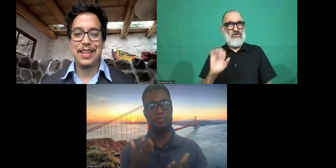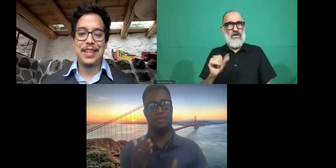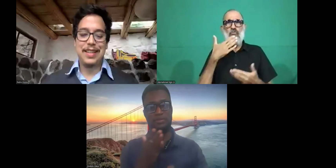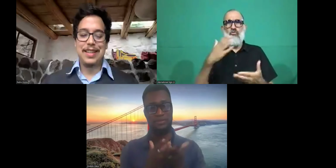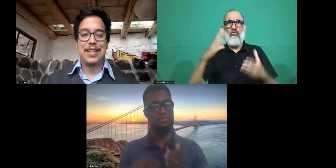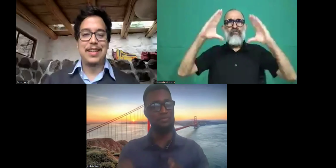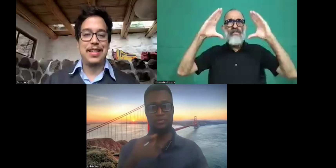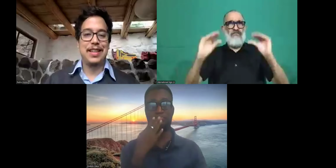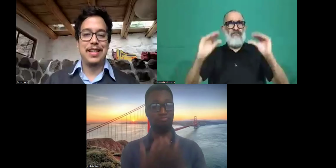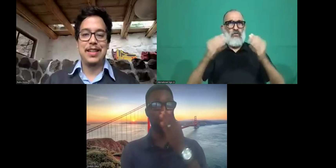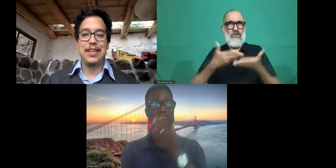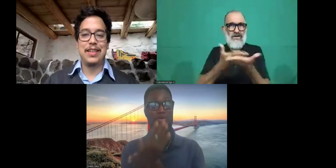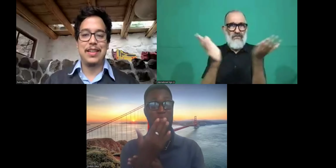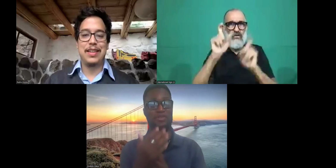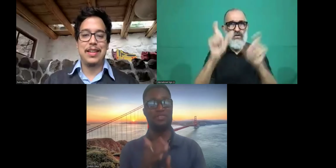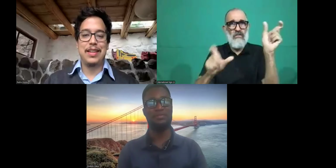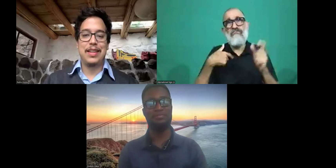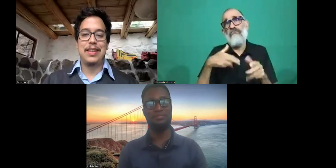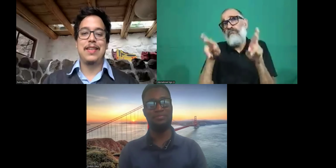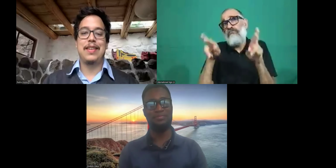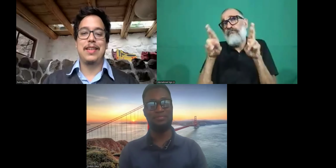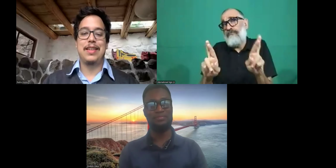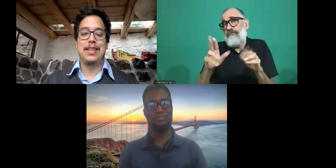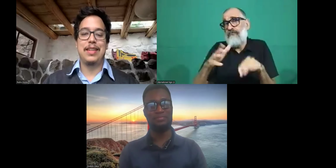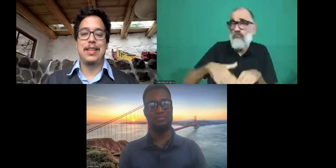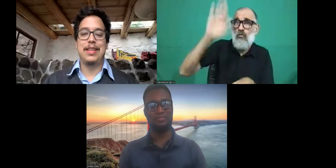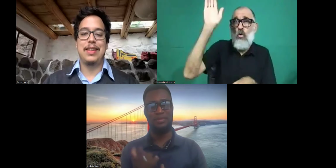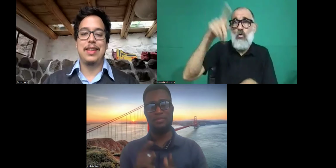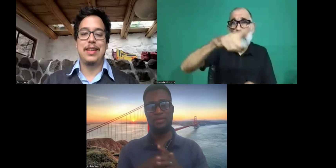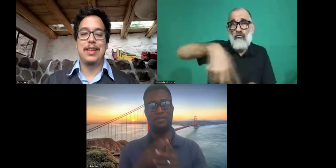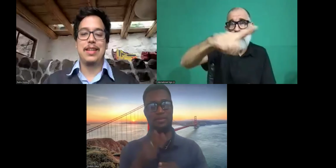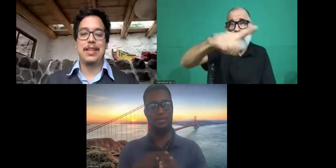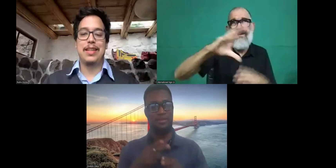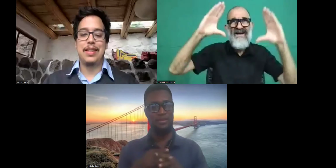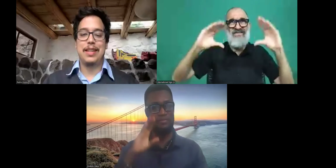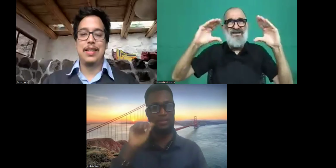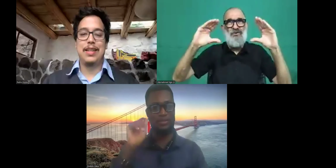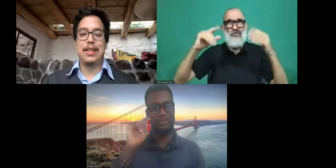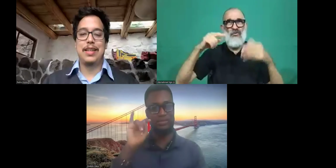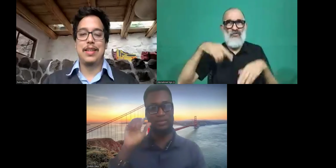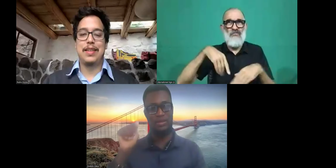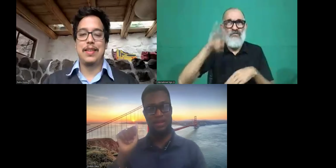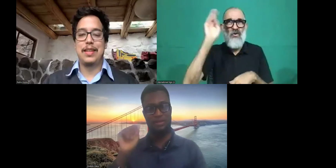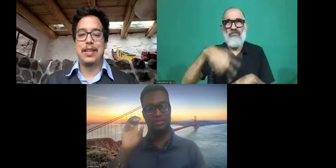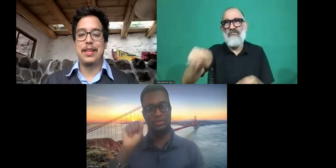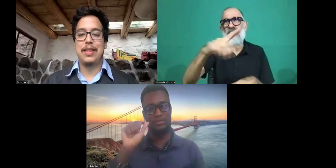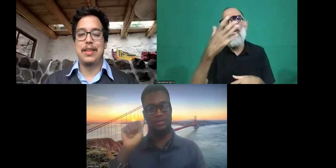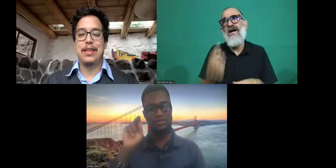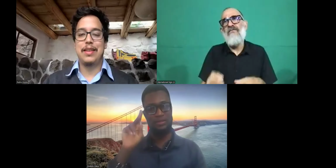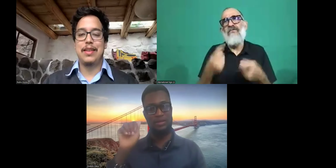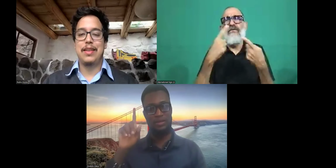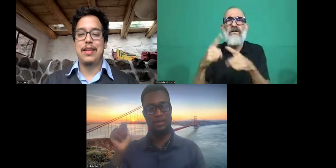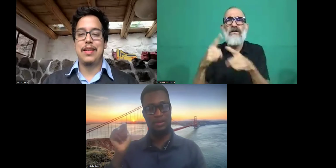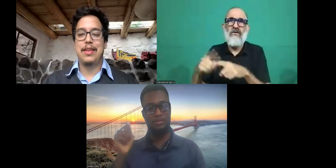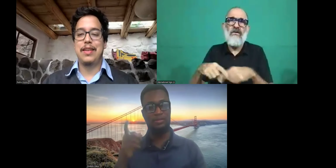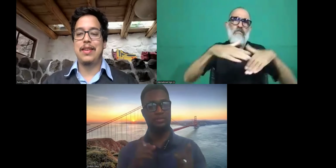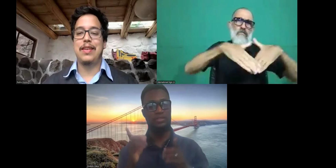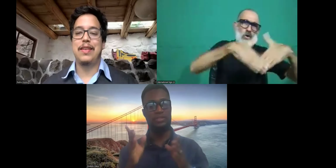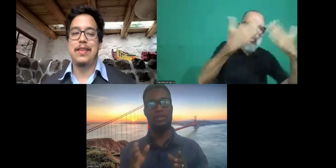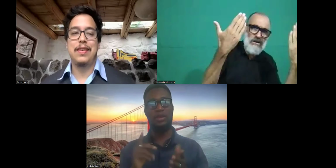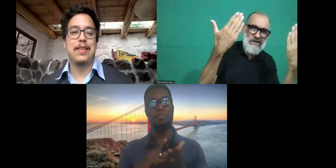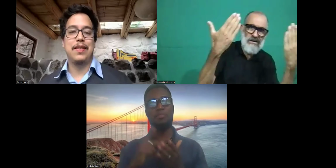morning. As already introduced, my name is Katilla Sakala. I'm the acting co-director of programs for the It's a Beach